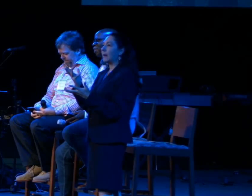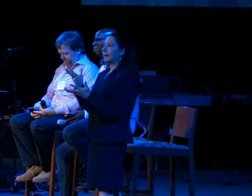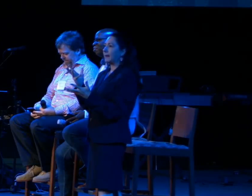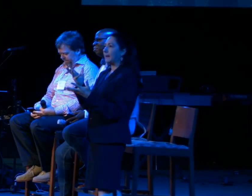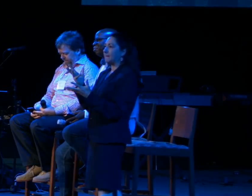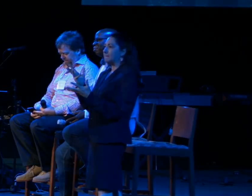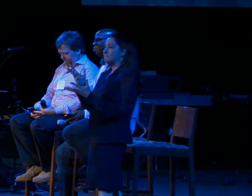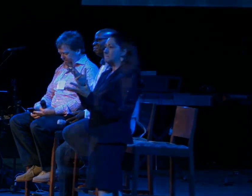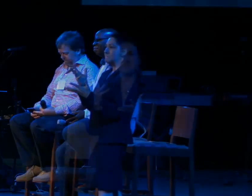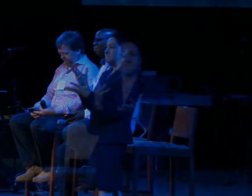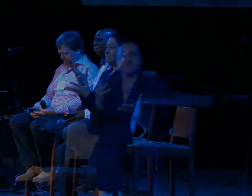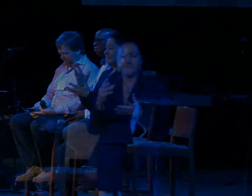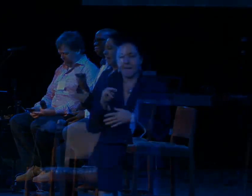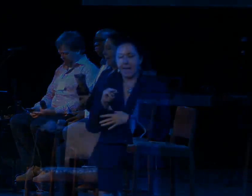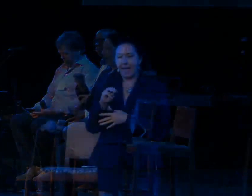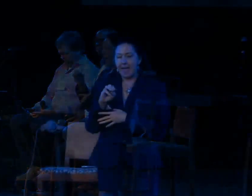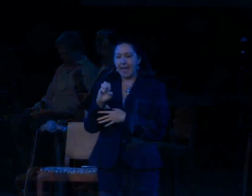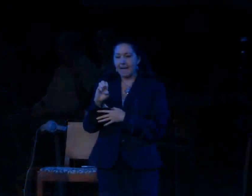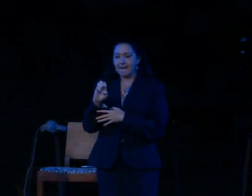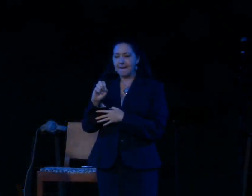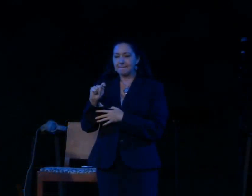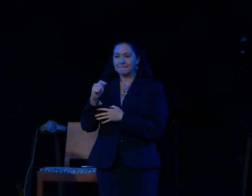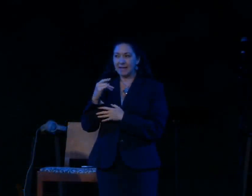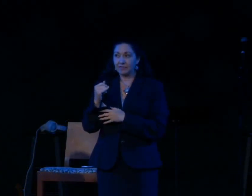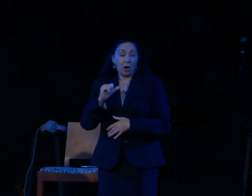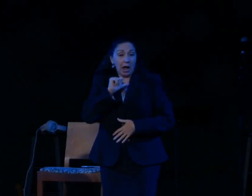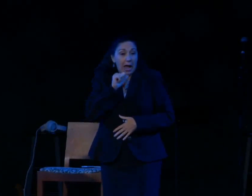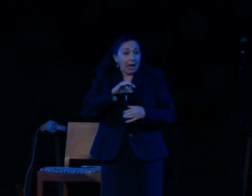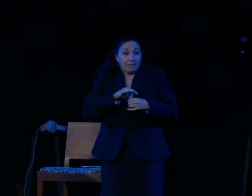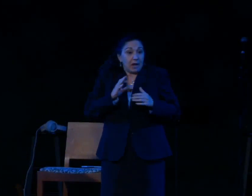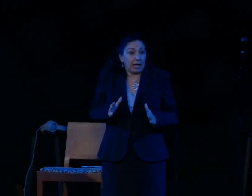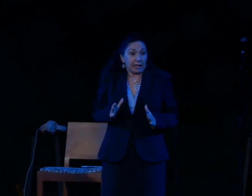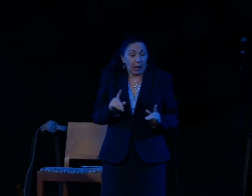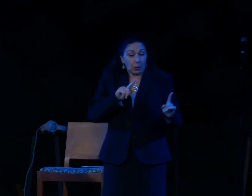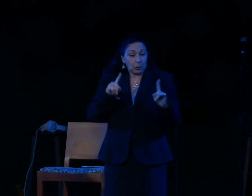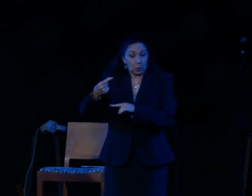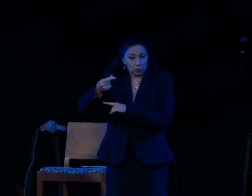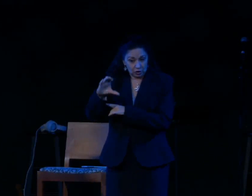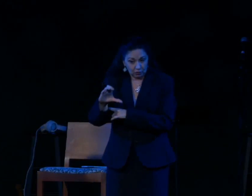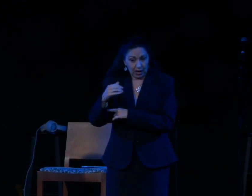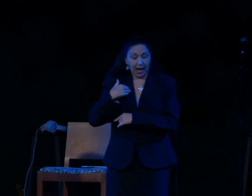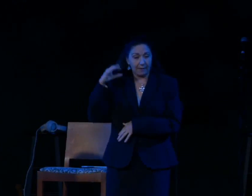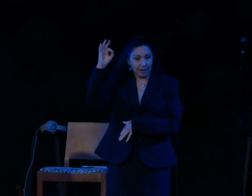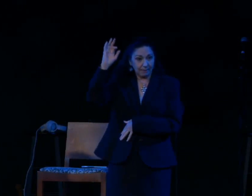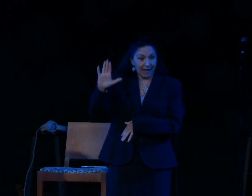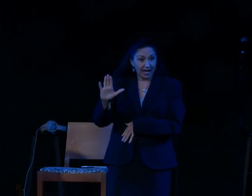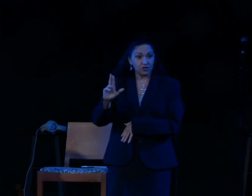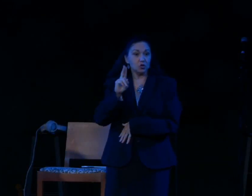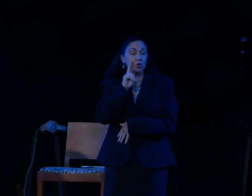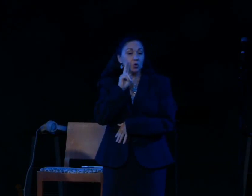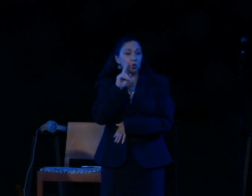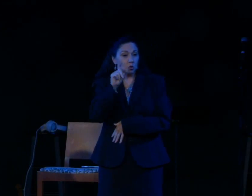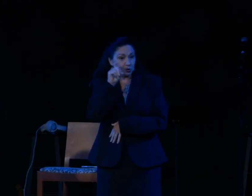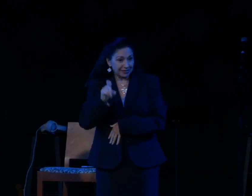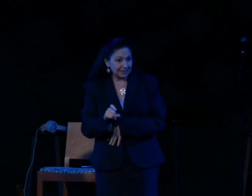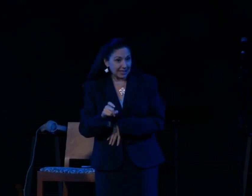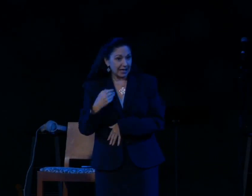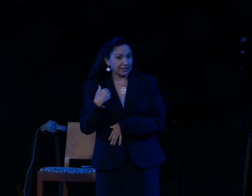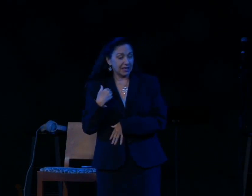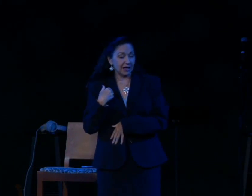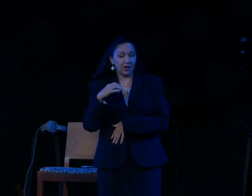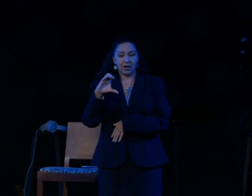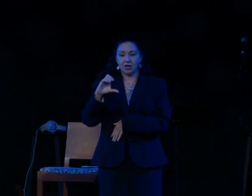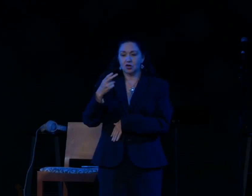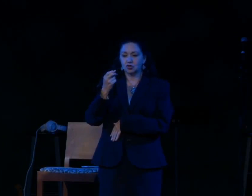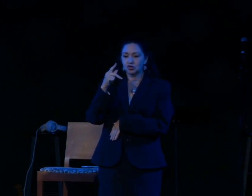metaphor. I am not a delegate to General Conference. I am a pastor in Houston, Texas. I serve at